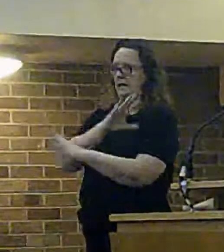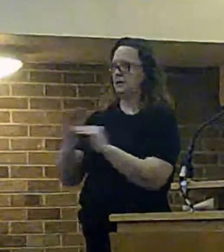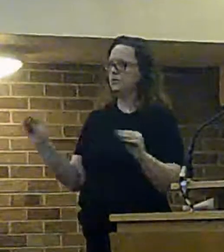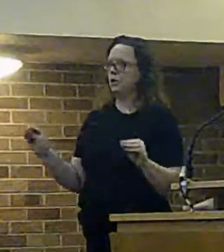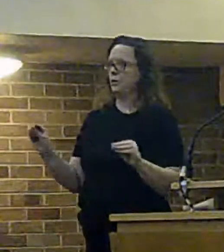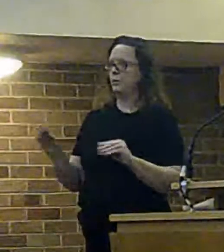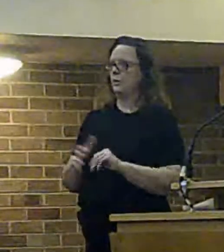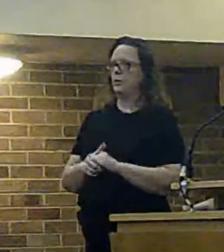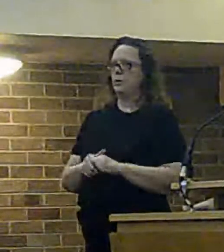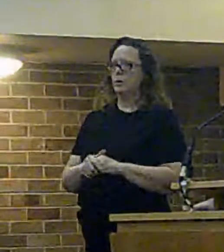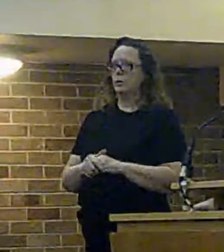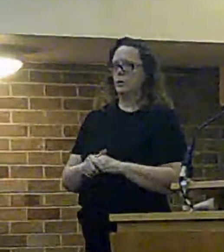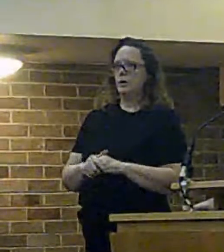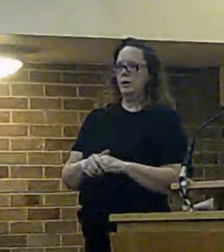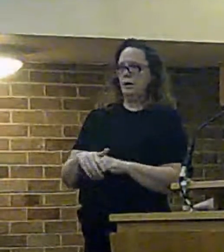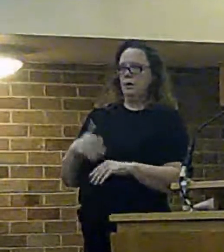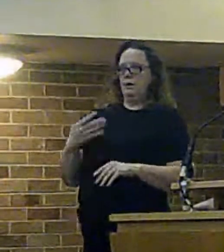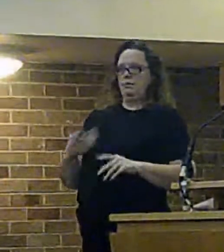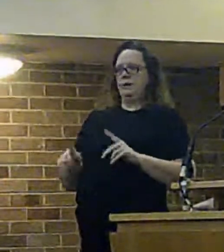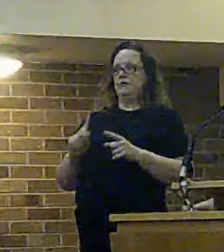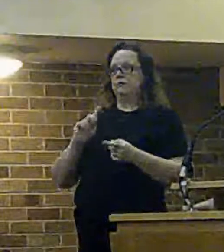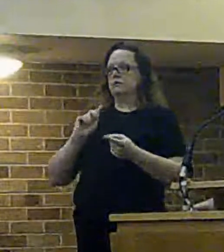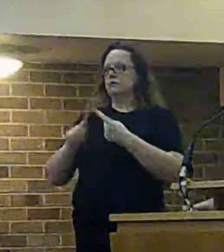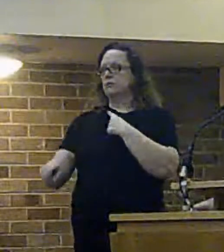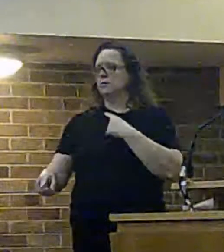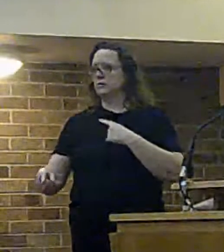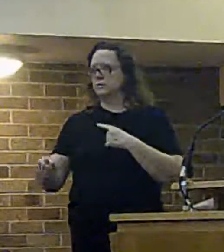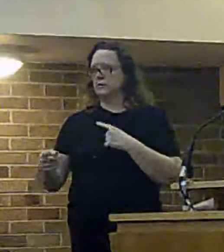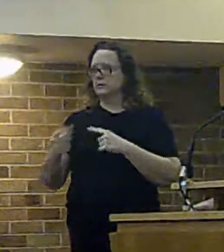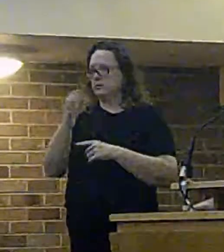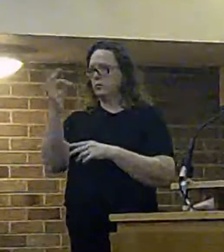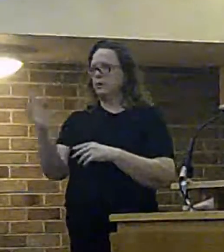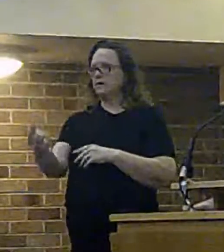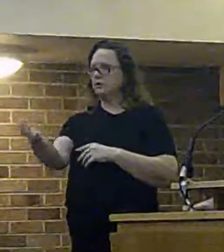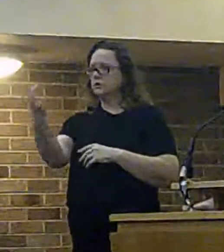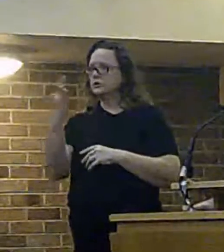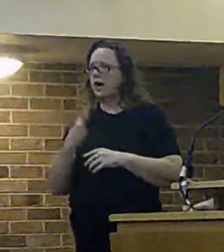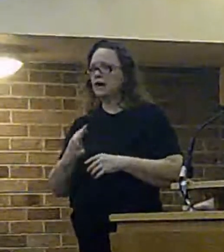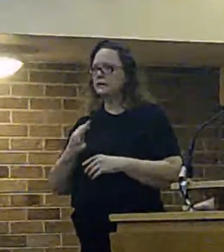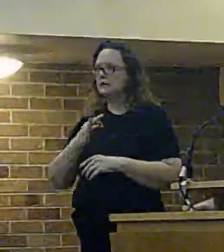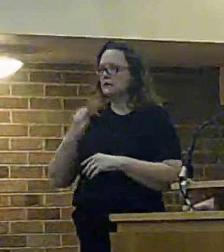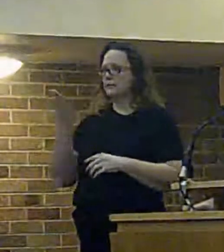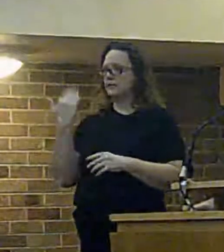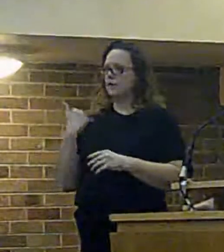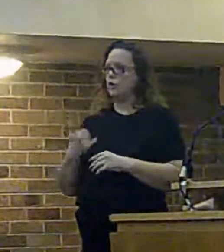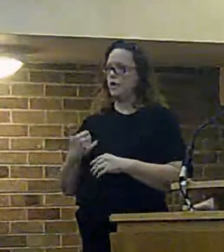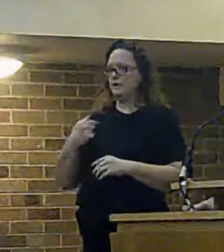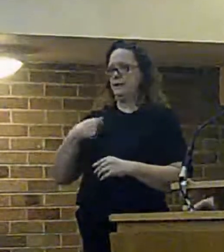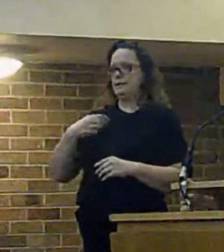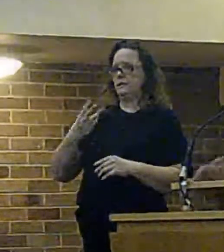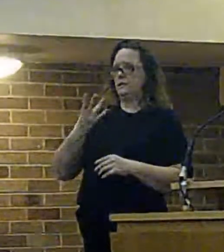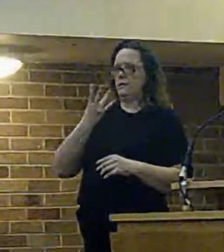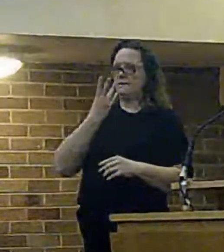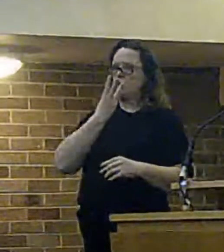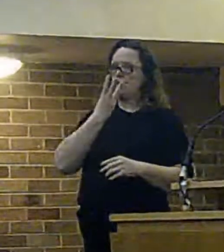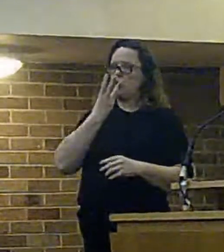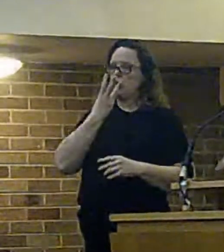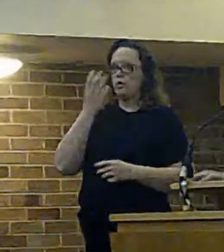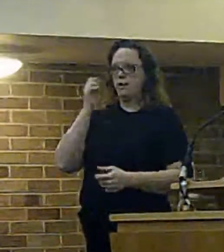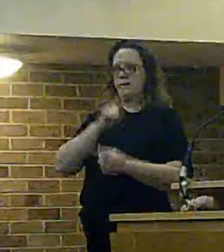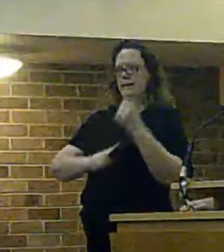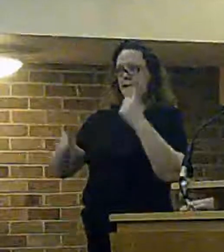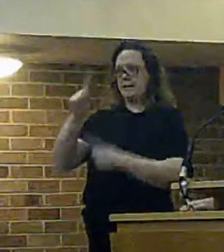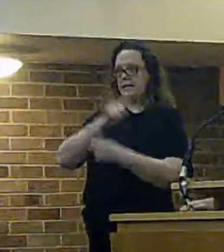it's when I've responded to questions in the past, and we've had three, this is the fourth of these meetings, I understand it is